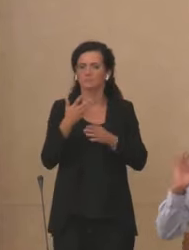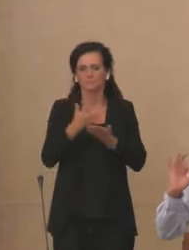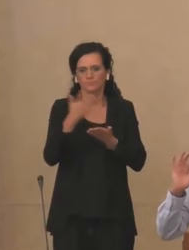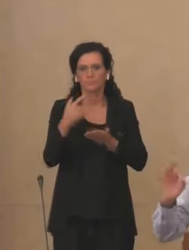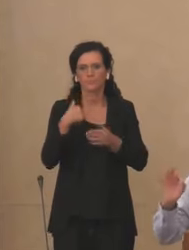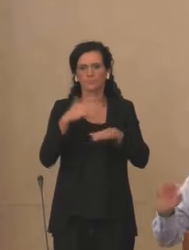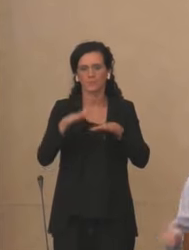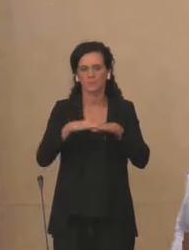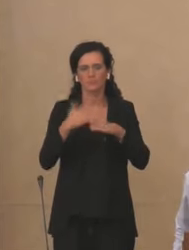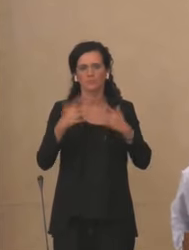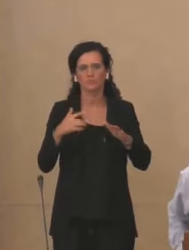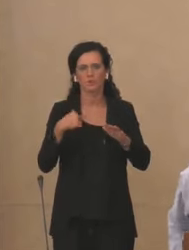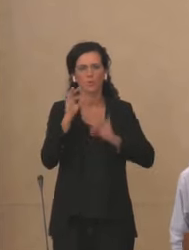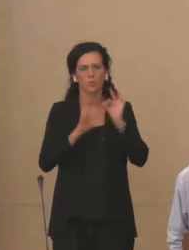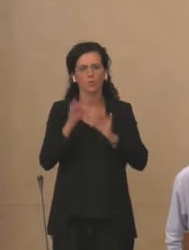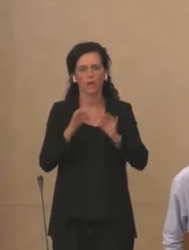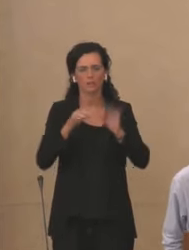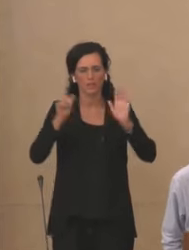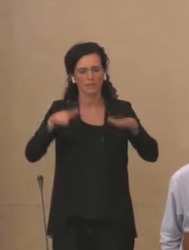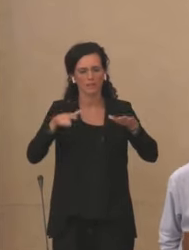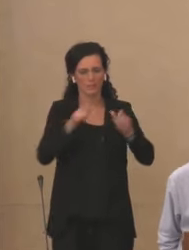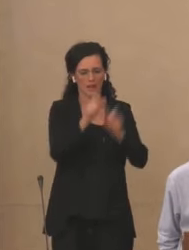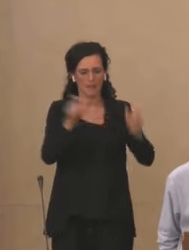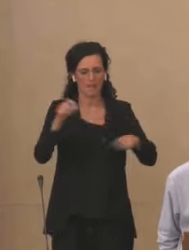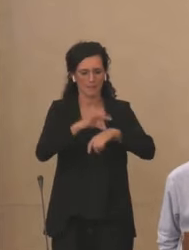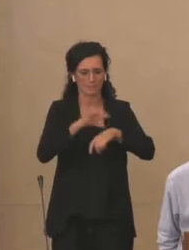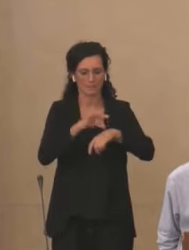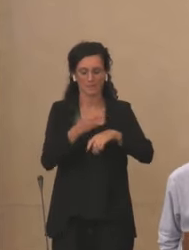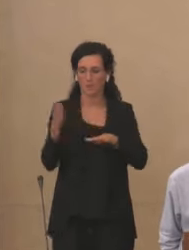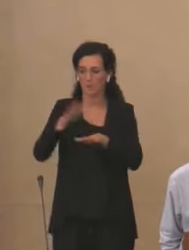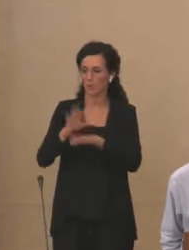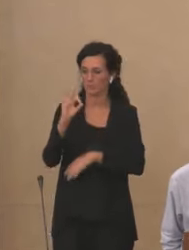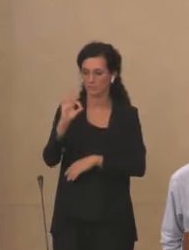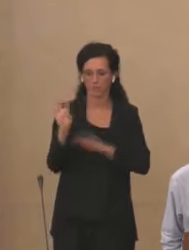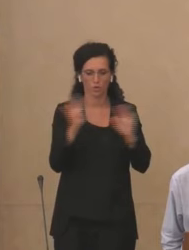effectively 0 deaths with proper early treatment.